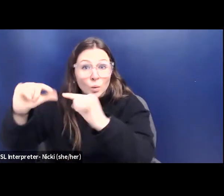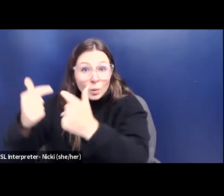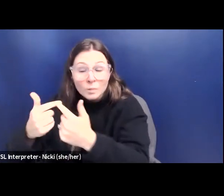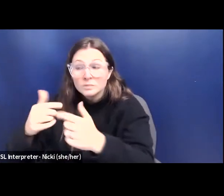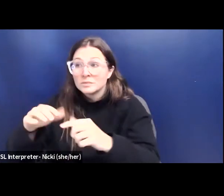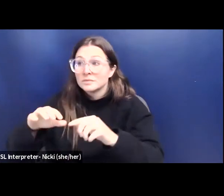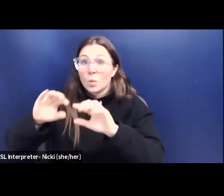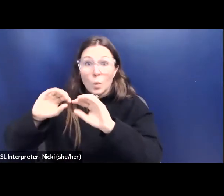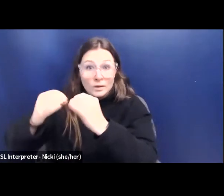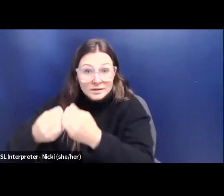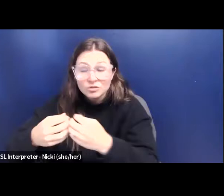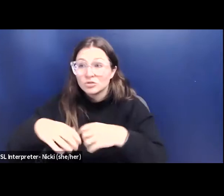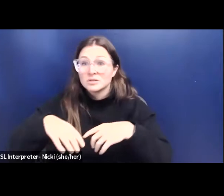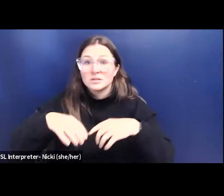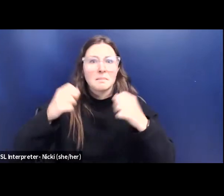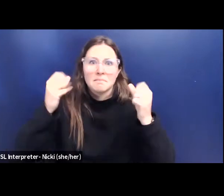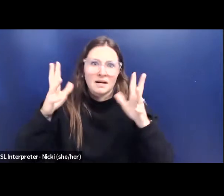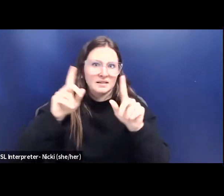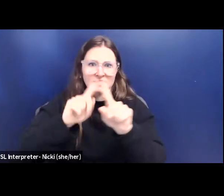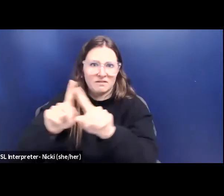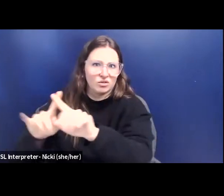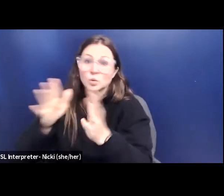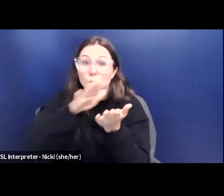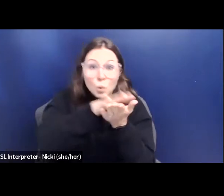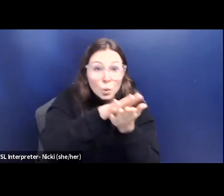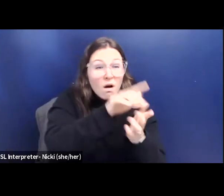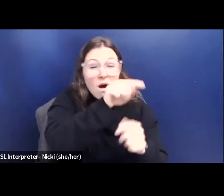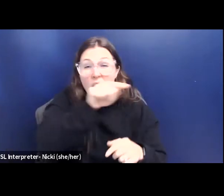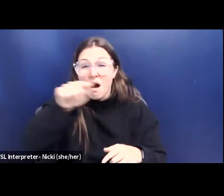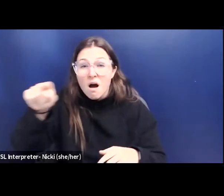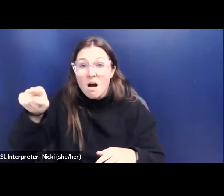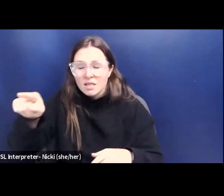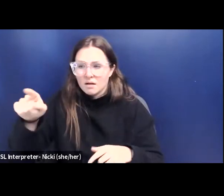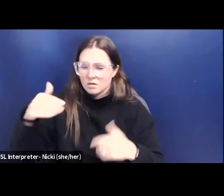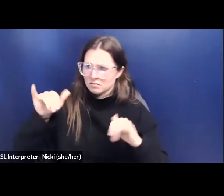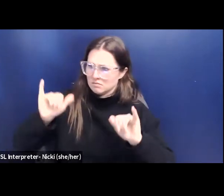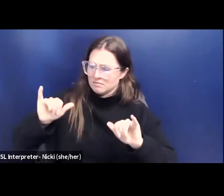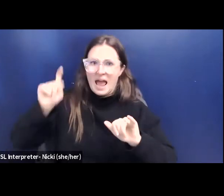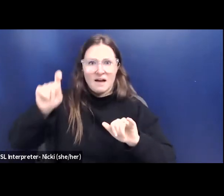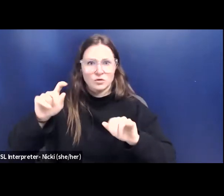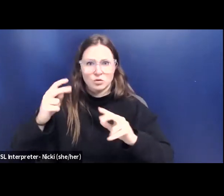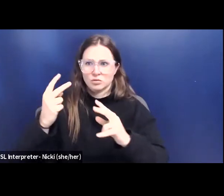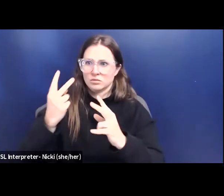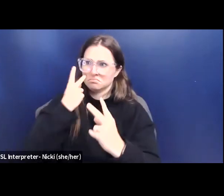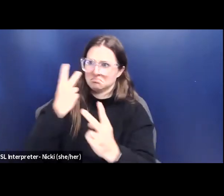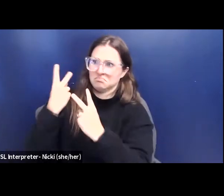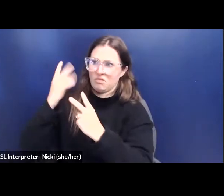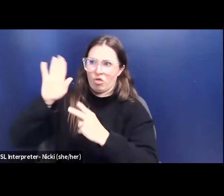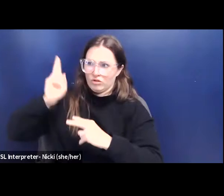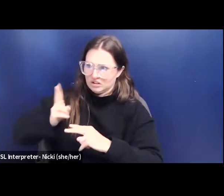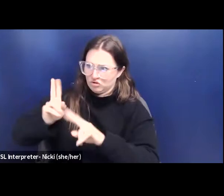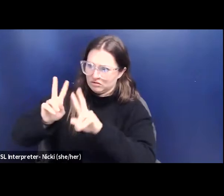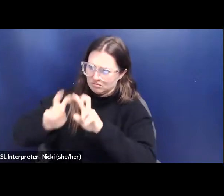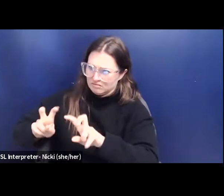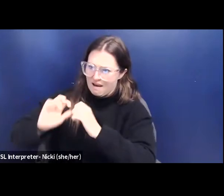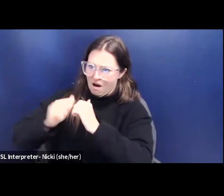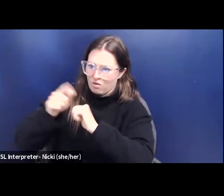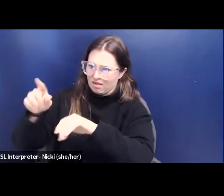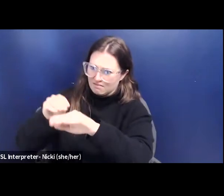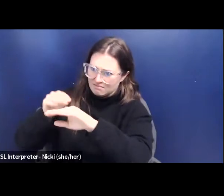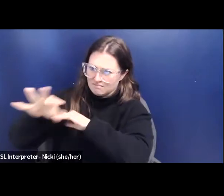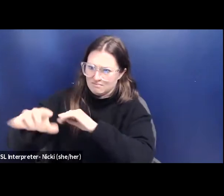systems. And so for me, healing justice is really about how we build collective